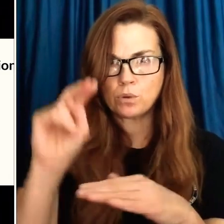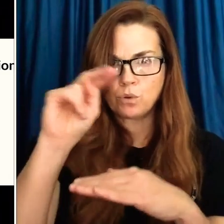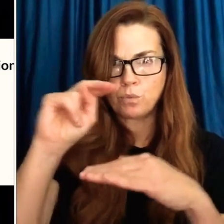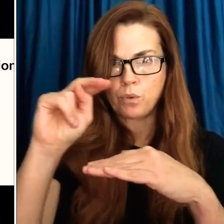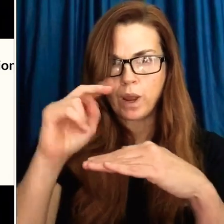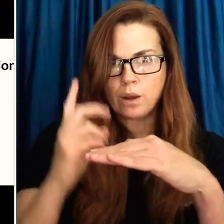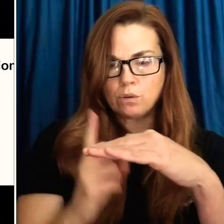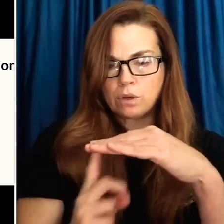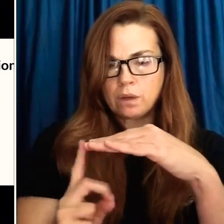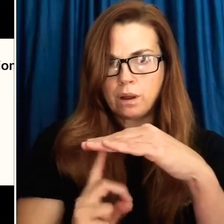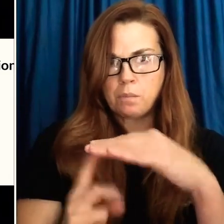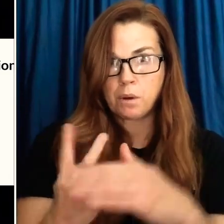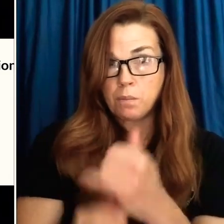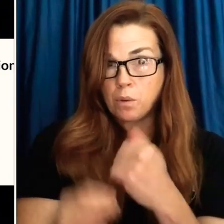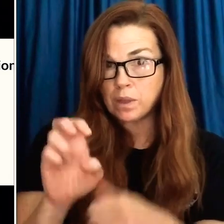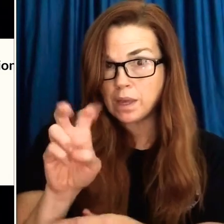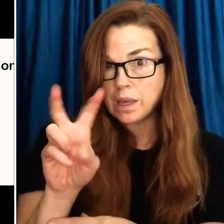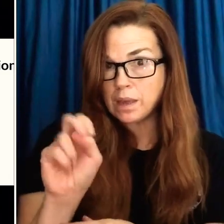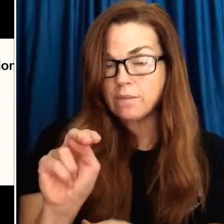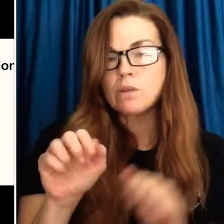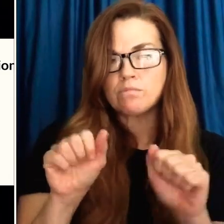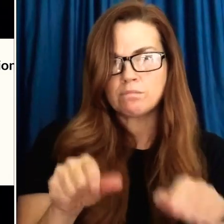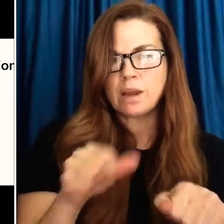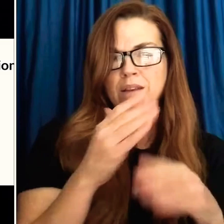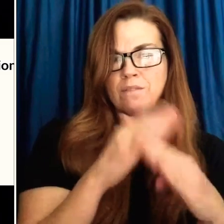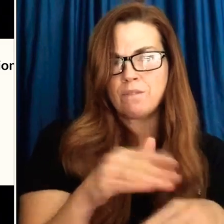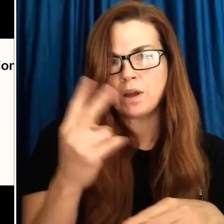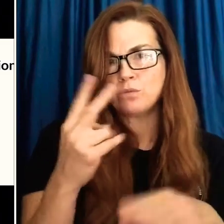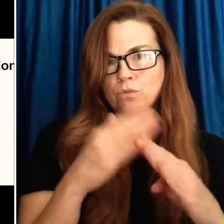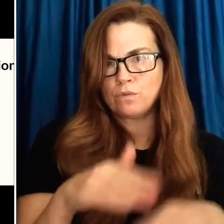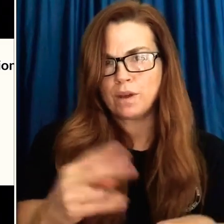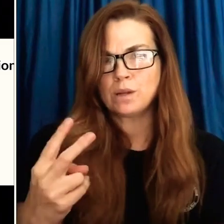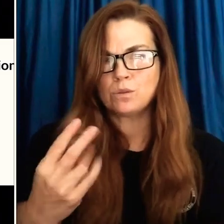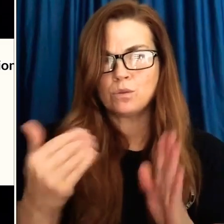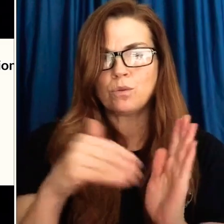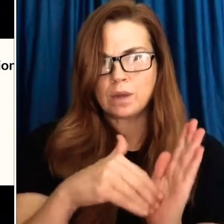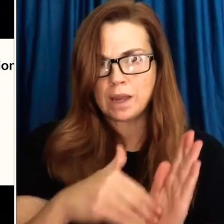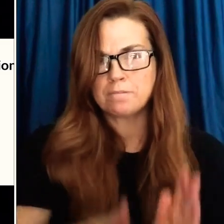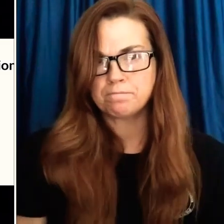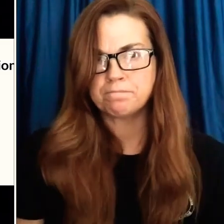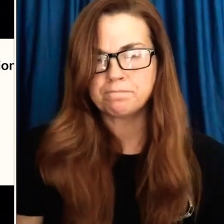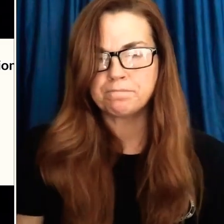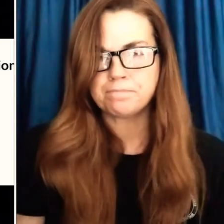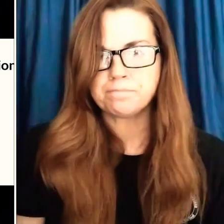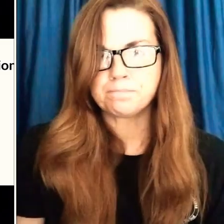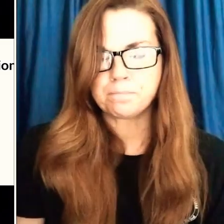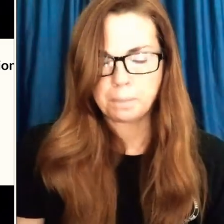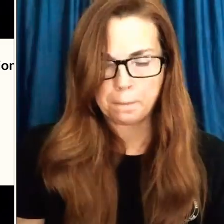both even. That means I can divide by 2 again. So I'm going to divide by 2 here.